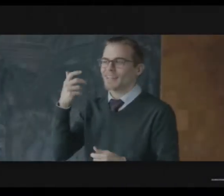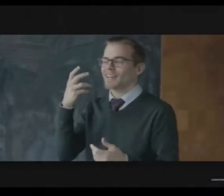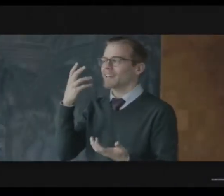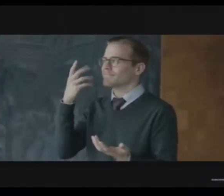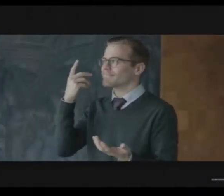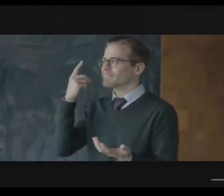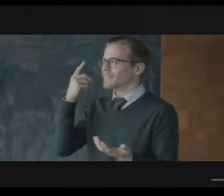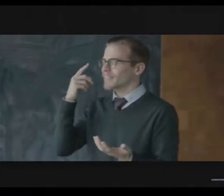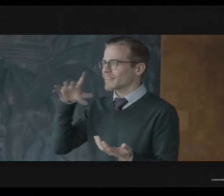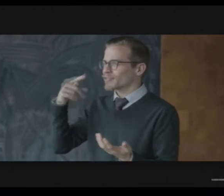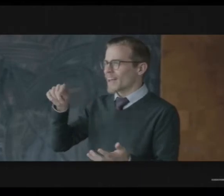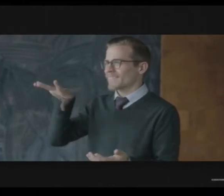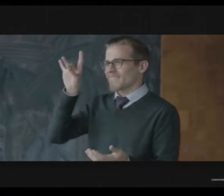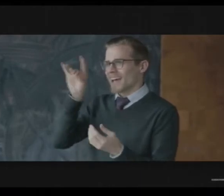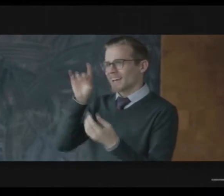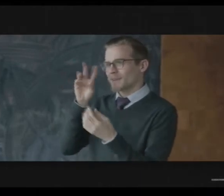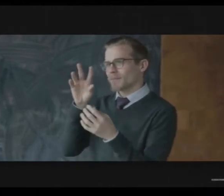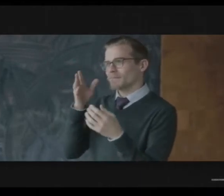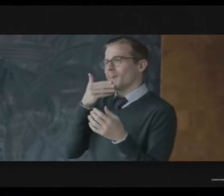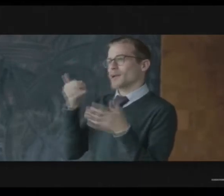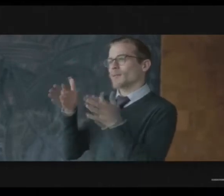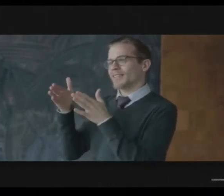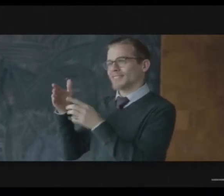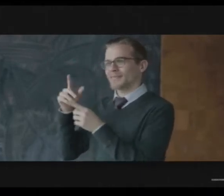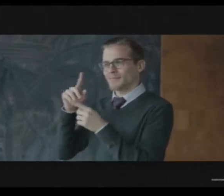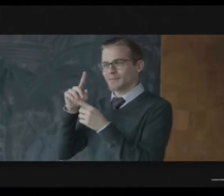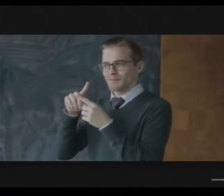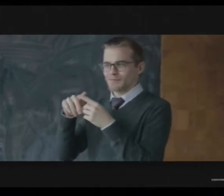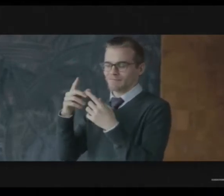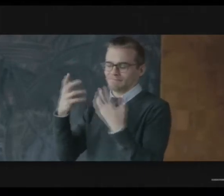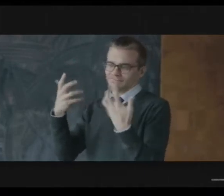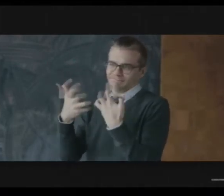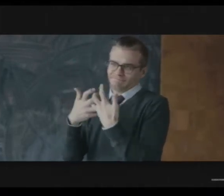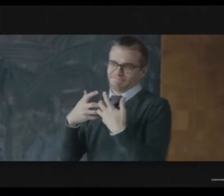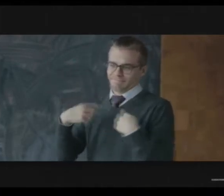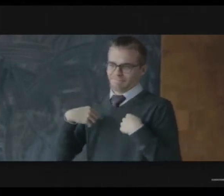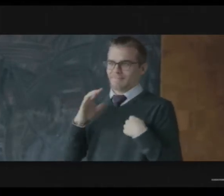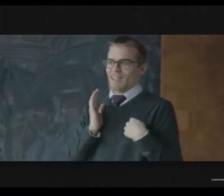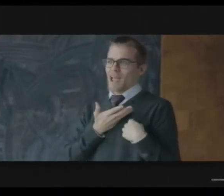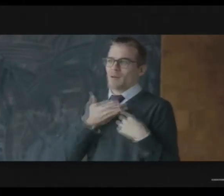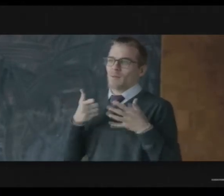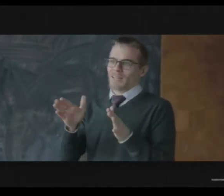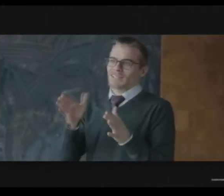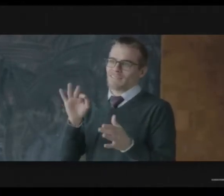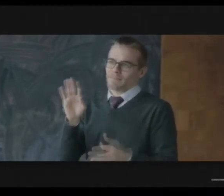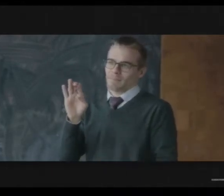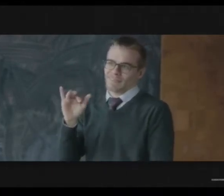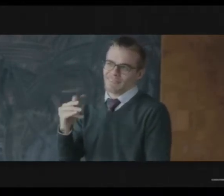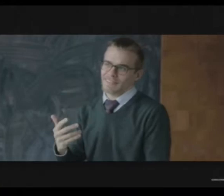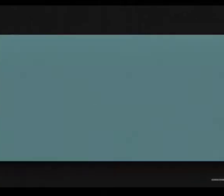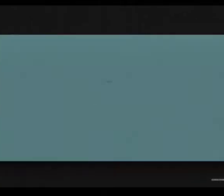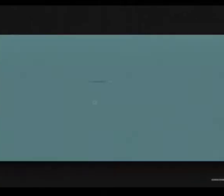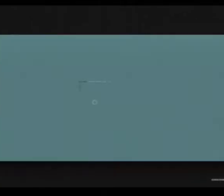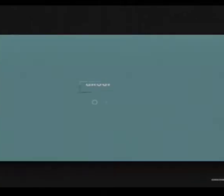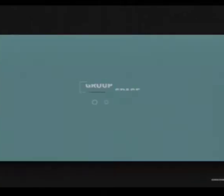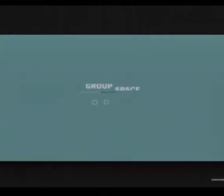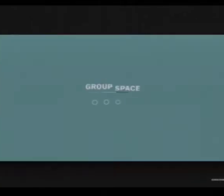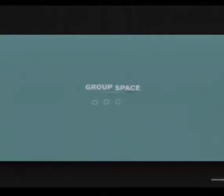bigger about how we can find different ways to align our ways of being to our environment.